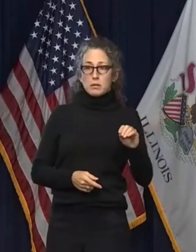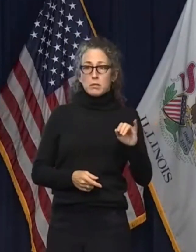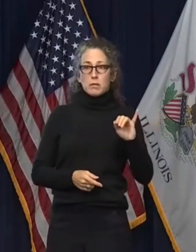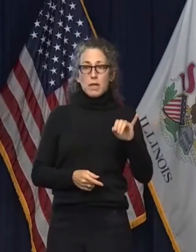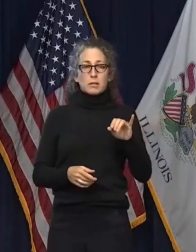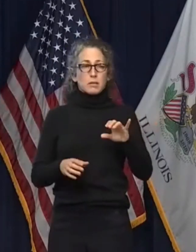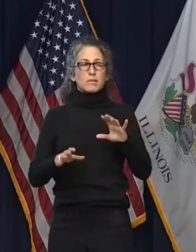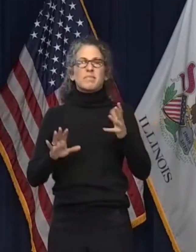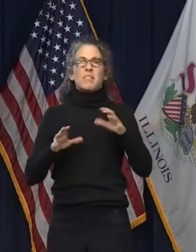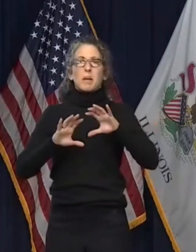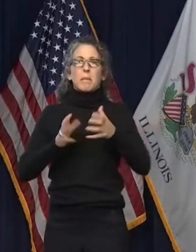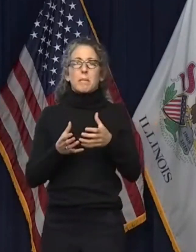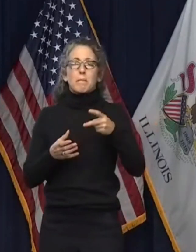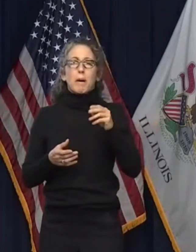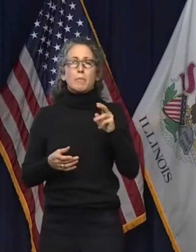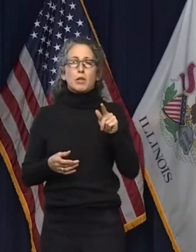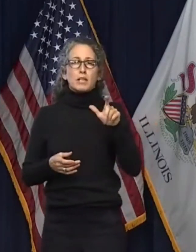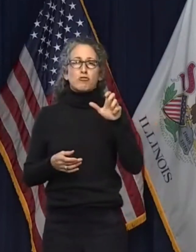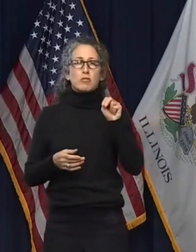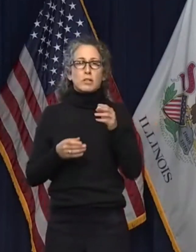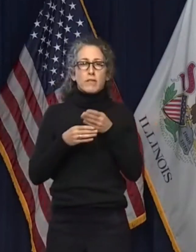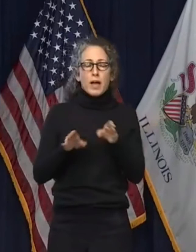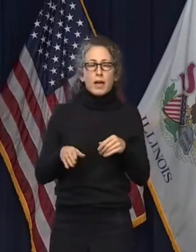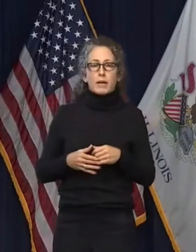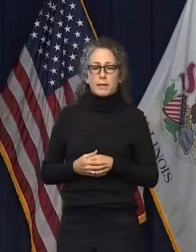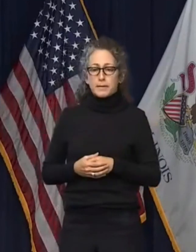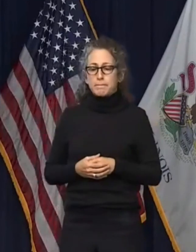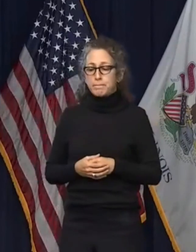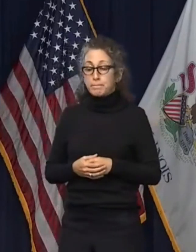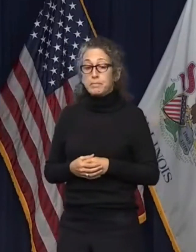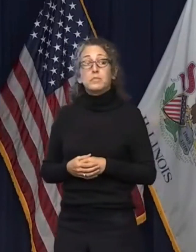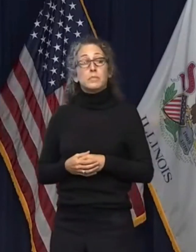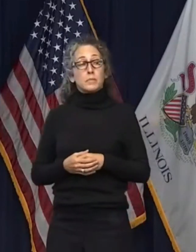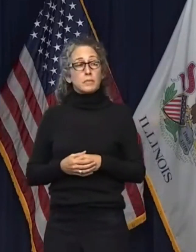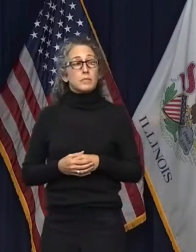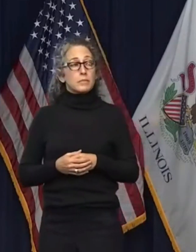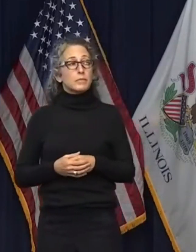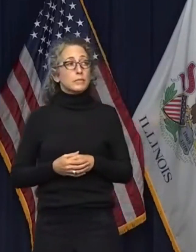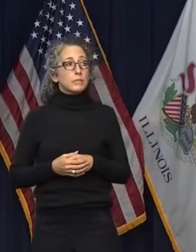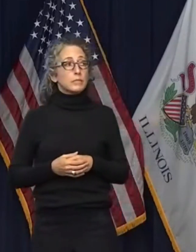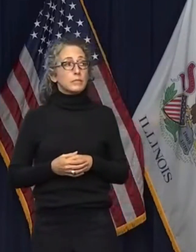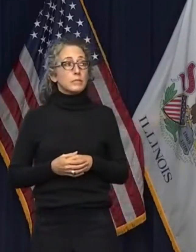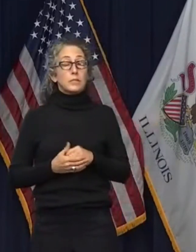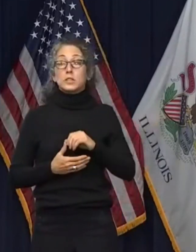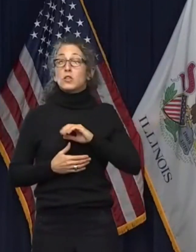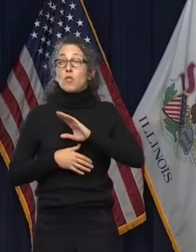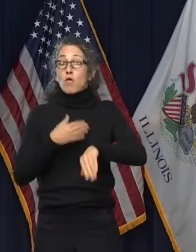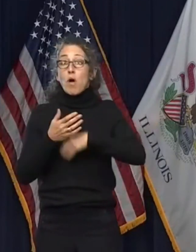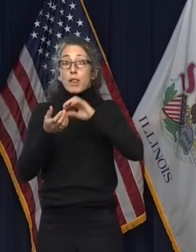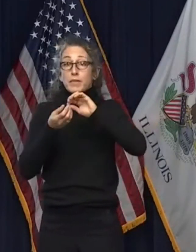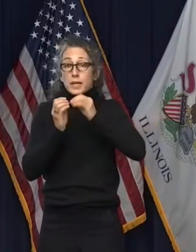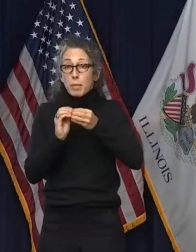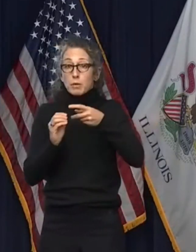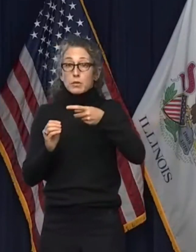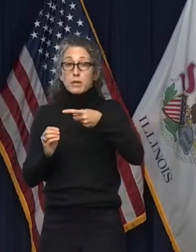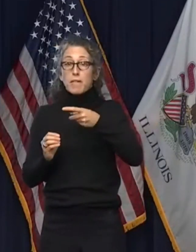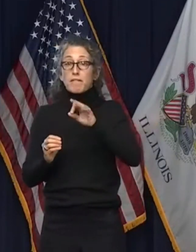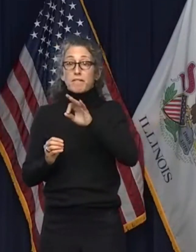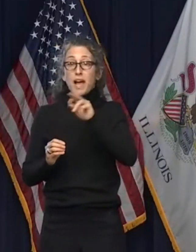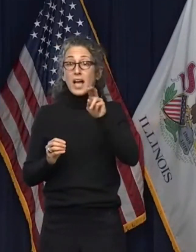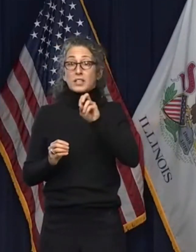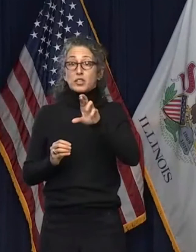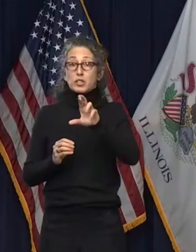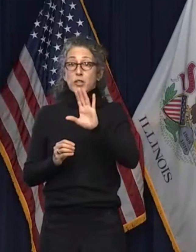divide. And I will say, based upon all of the moving numbers around the Pfizer vaccine, I